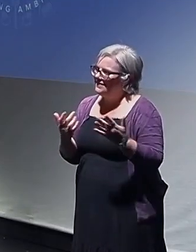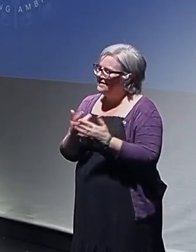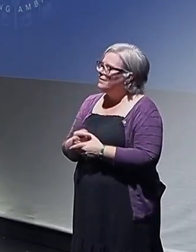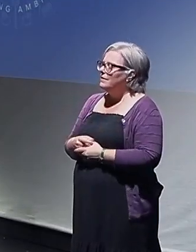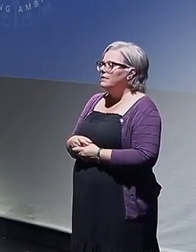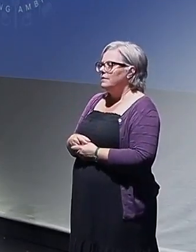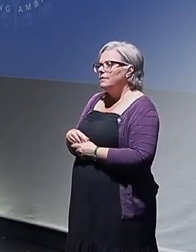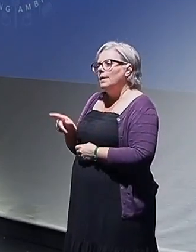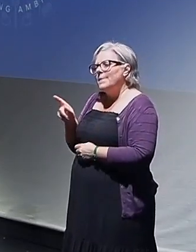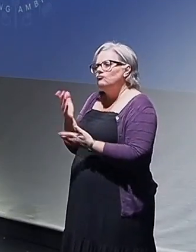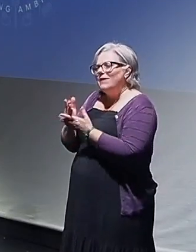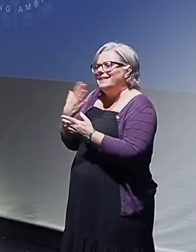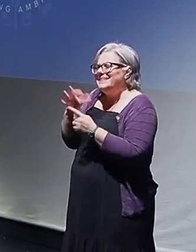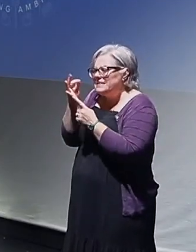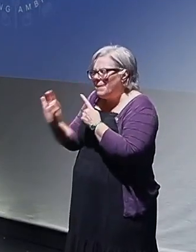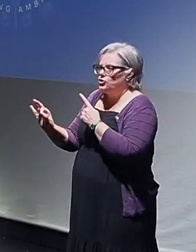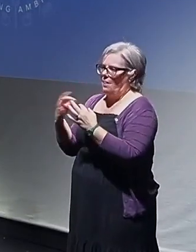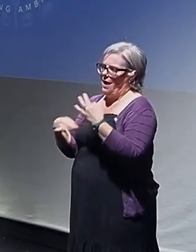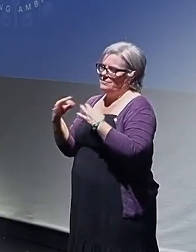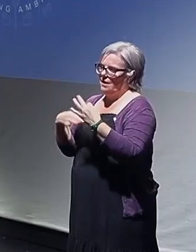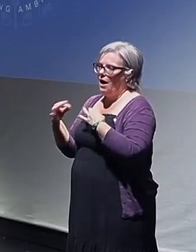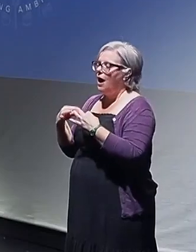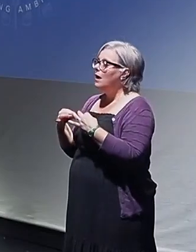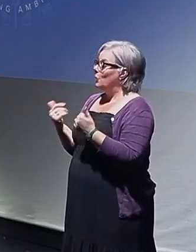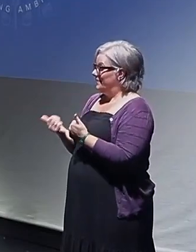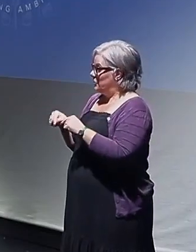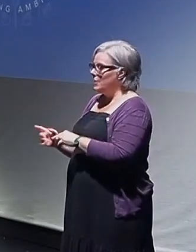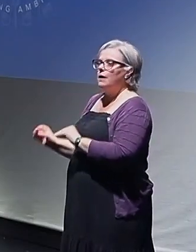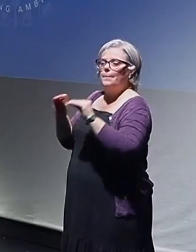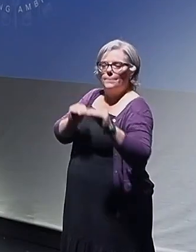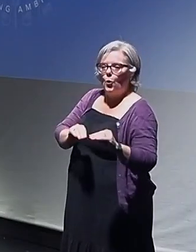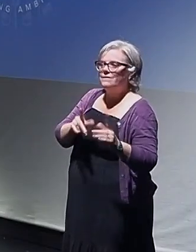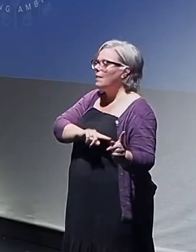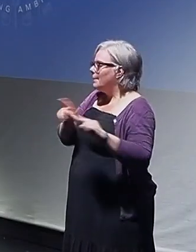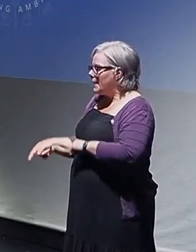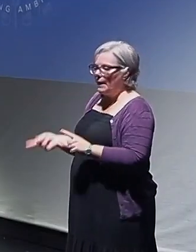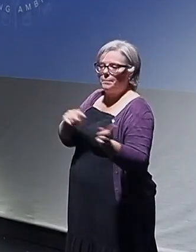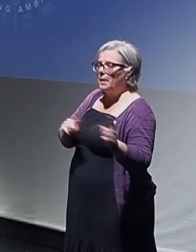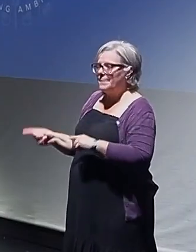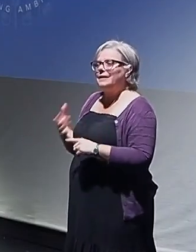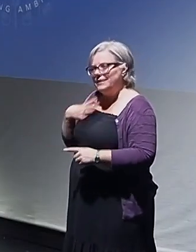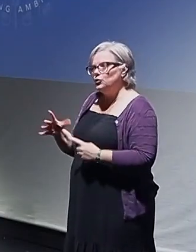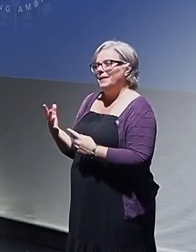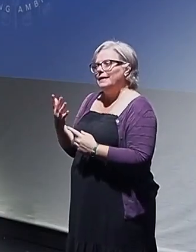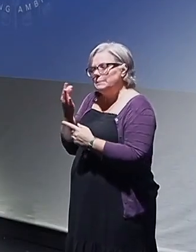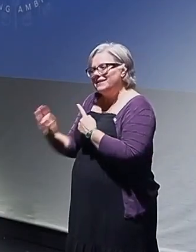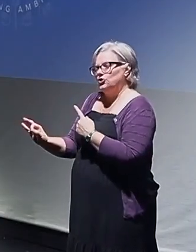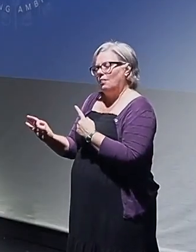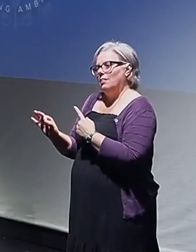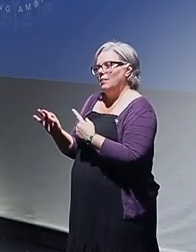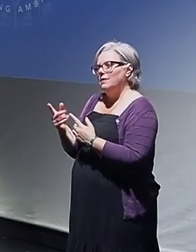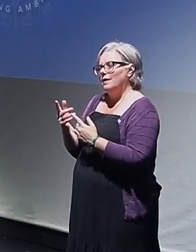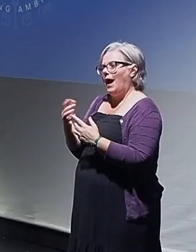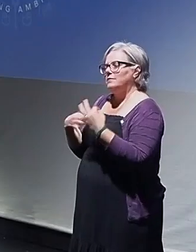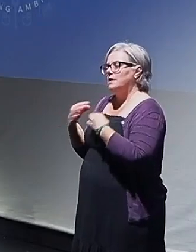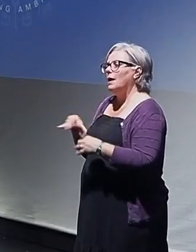it takes a special type of actor to be able to kind of go between the two. I think before I got a job